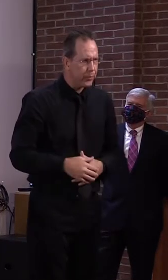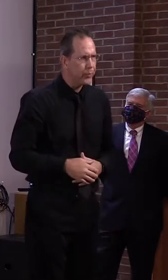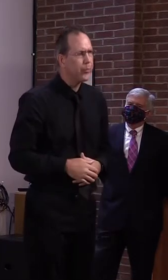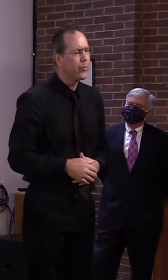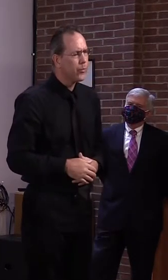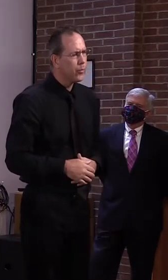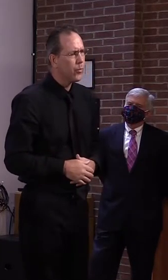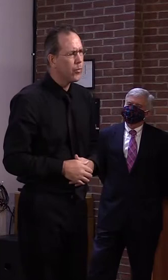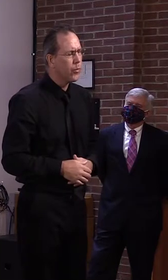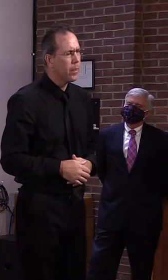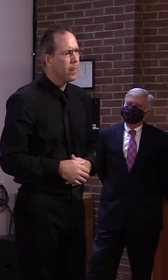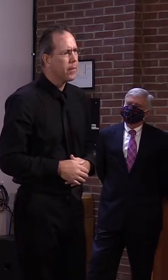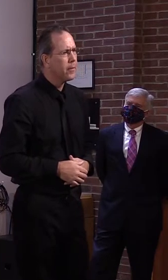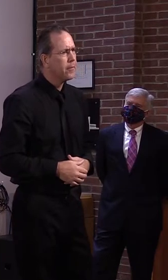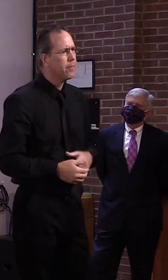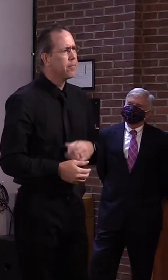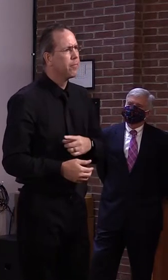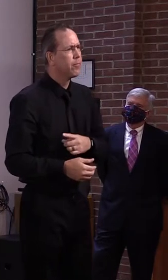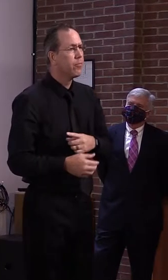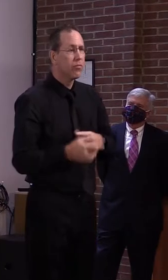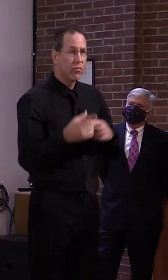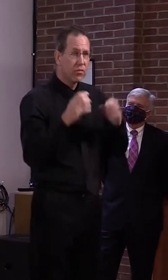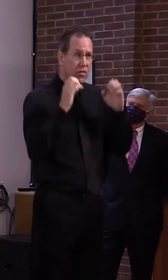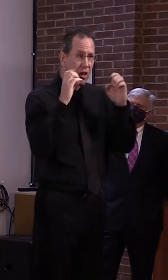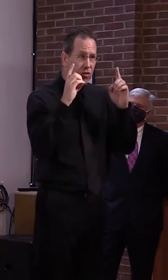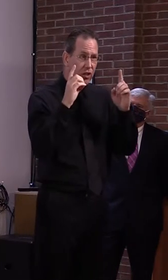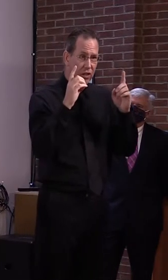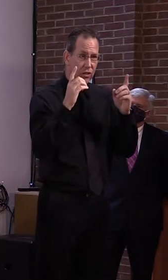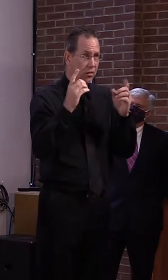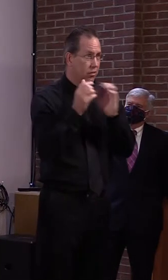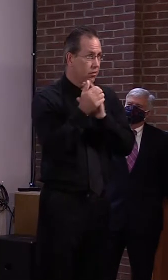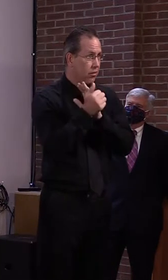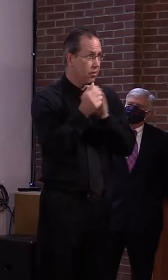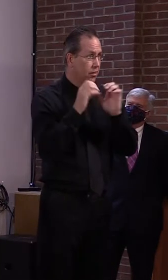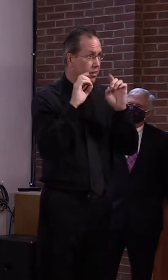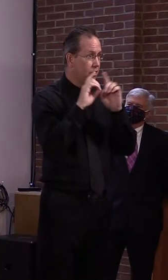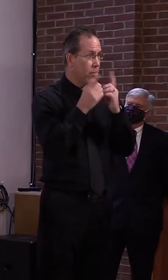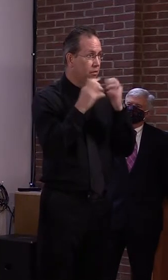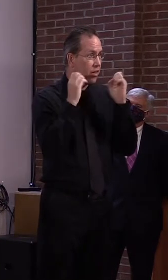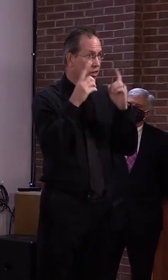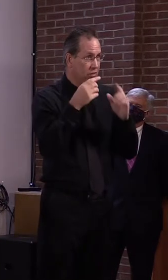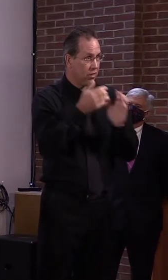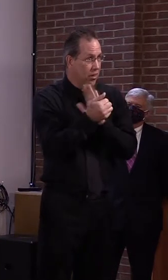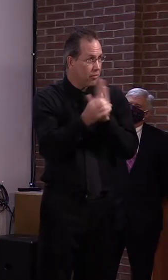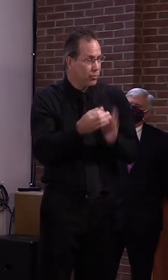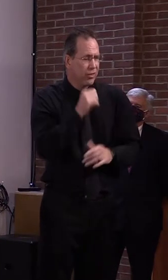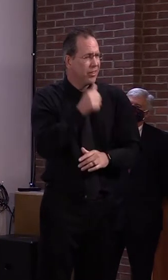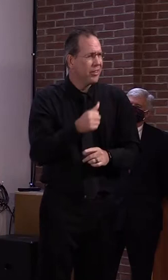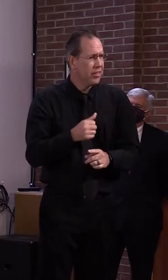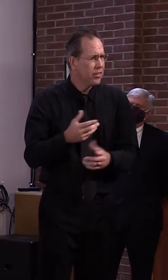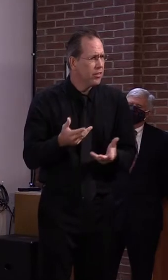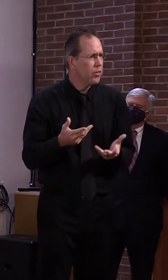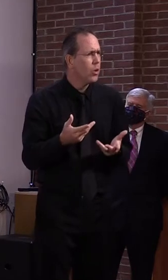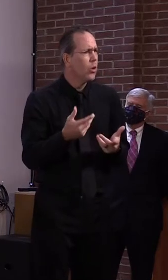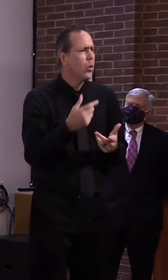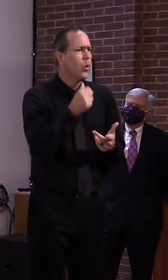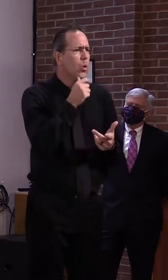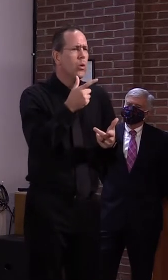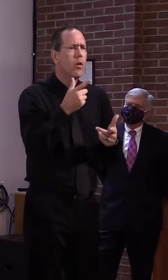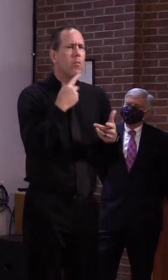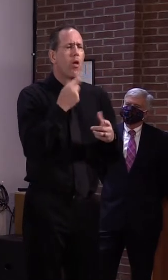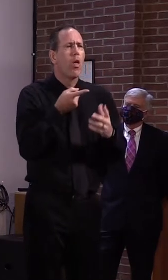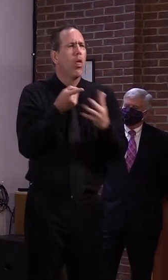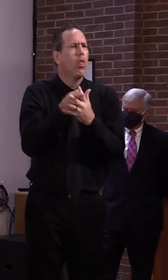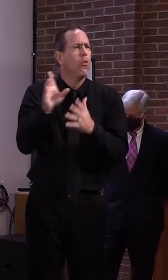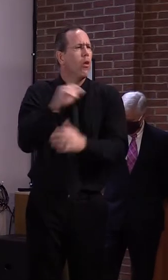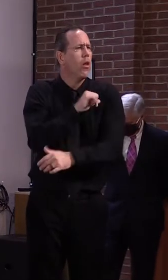education agency is not always the most forthcoming. And I'm not saying your administration, long before you got there, they just have not been